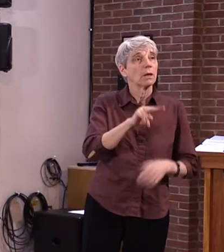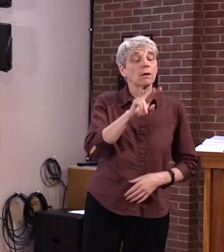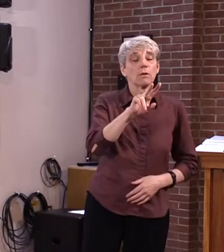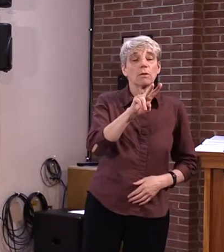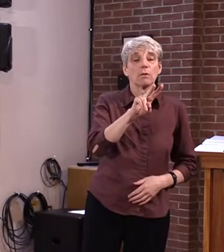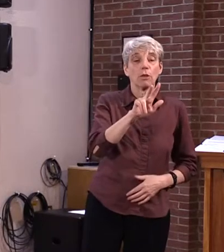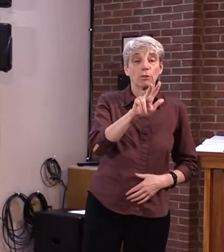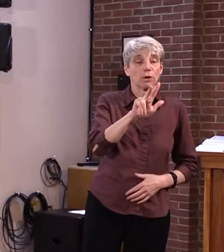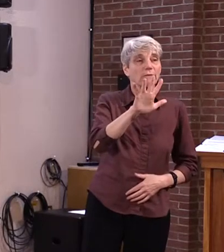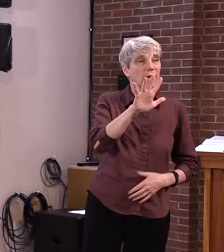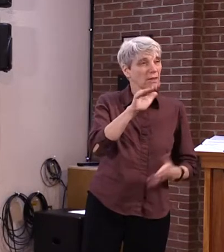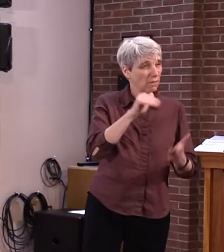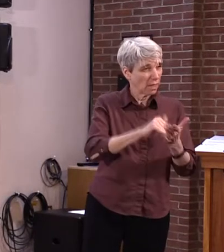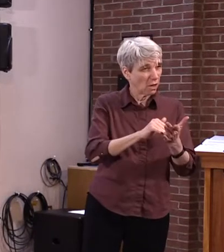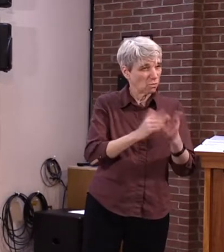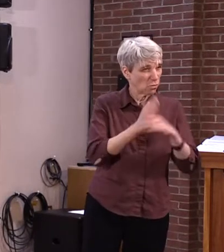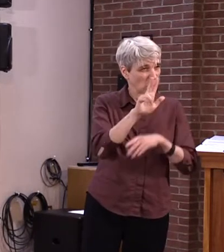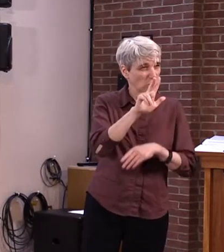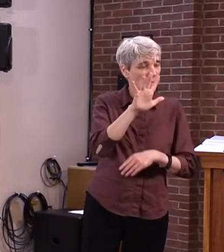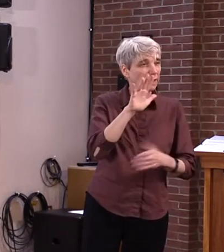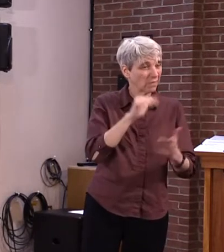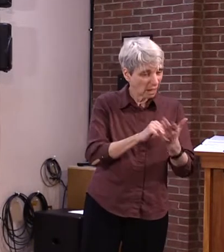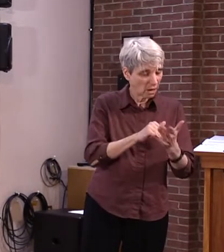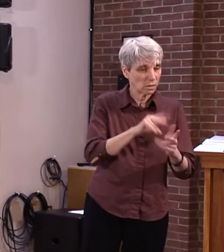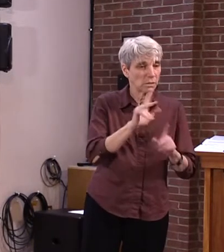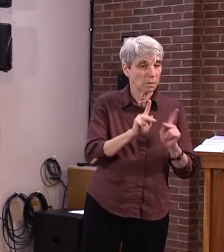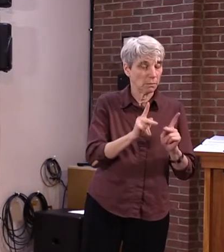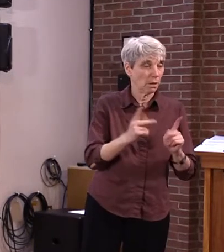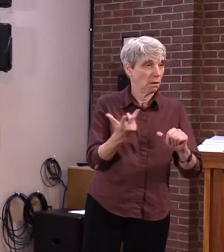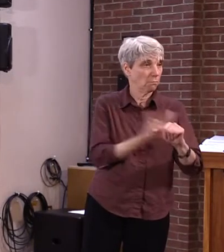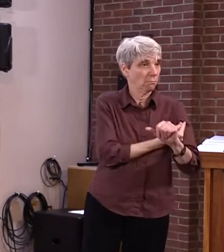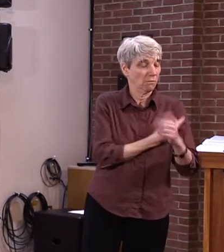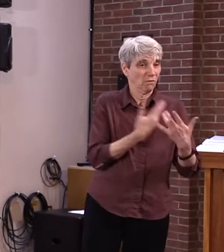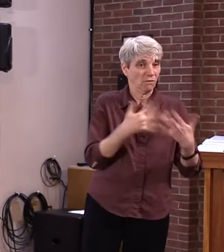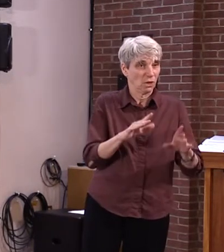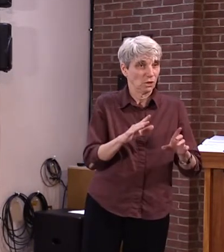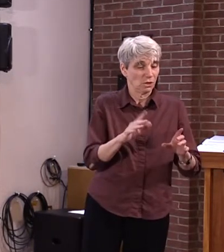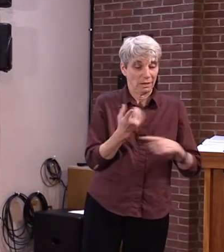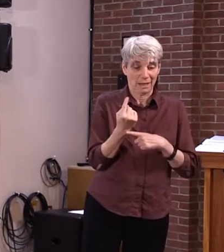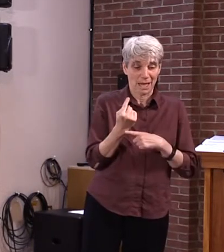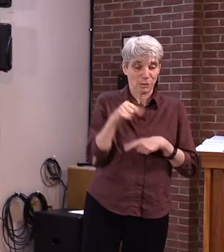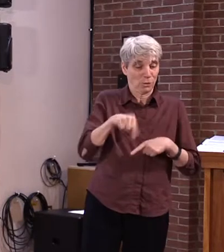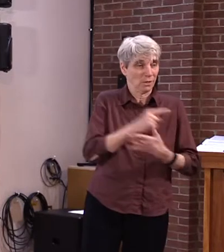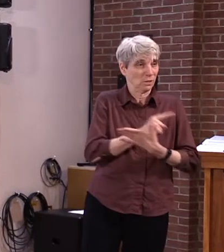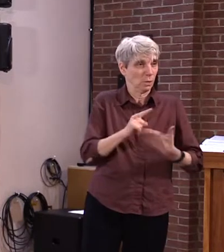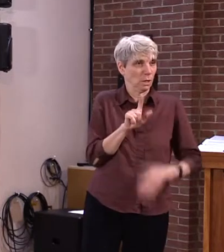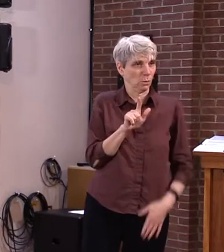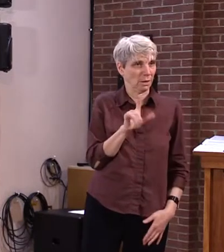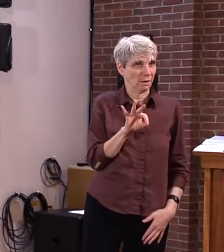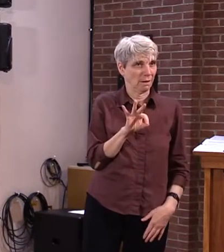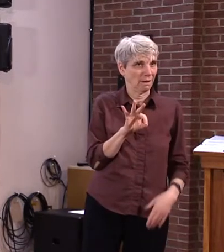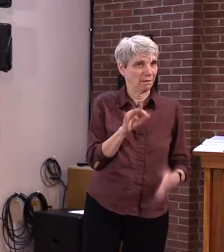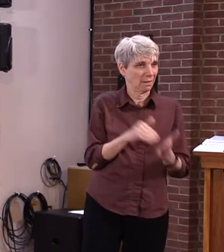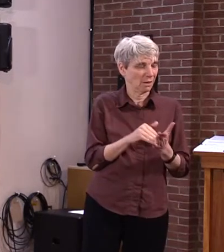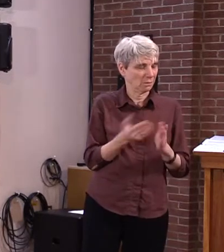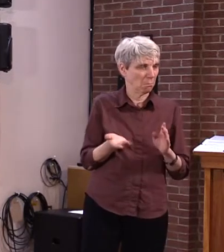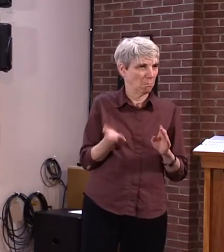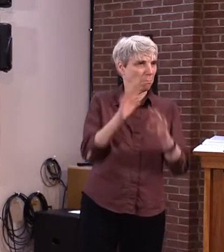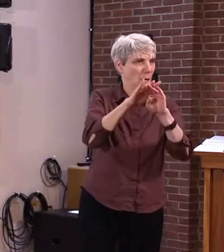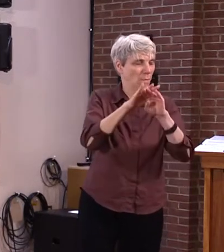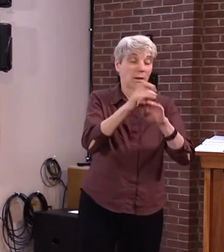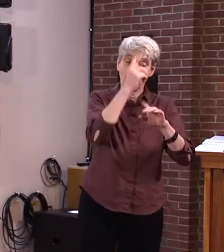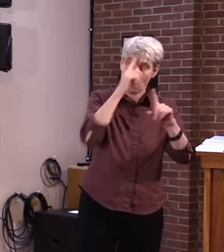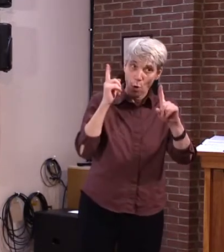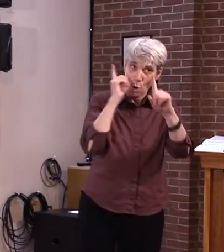35,949 individuals have gotten their flu shot compared to just over 29,000 last year. But we are significantly away from our